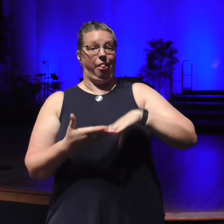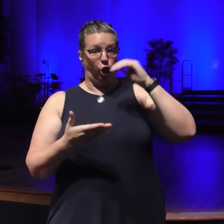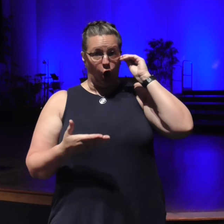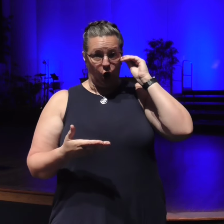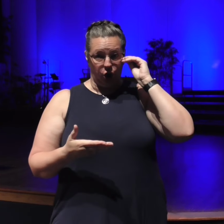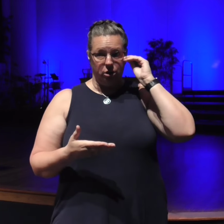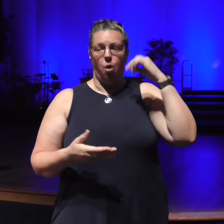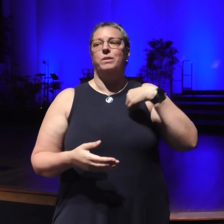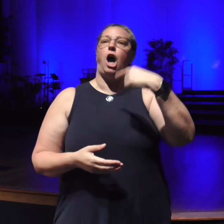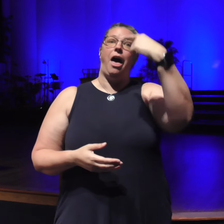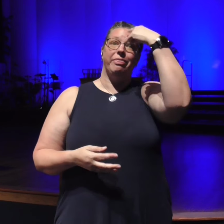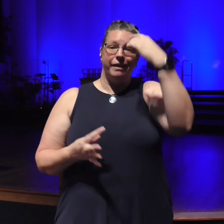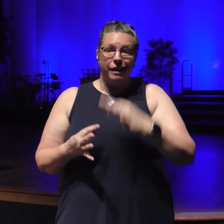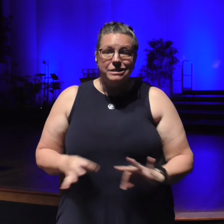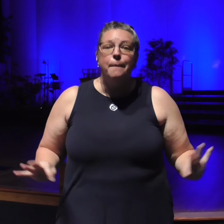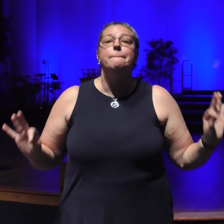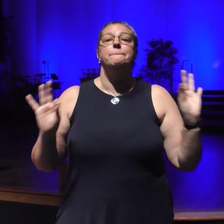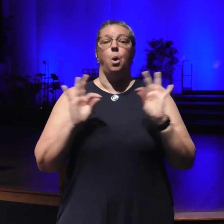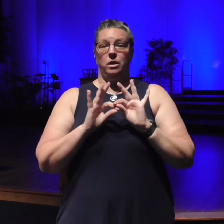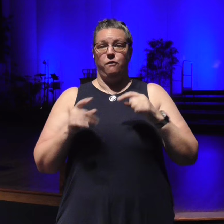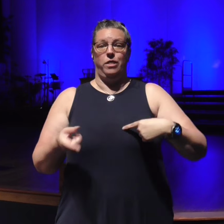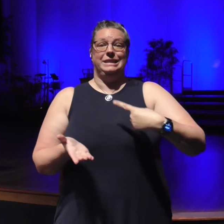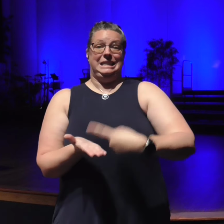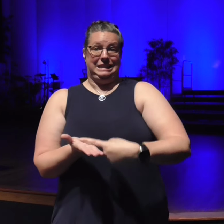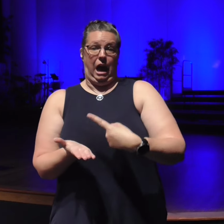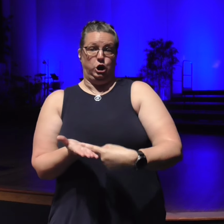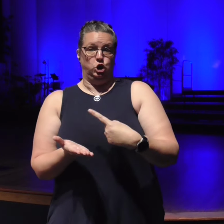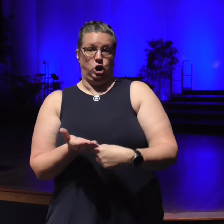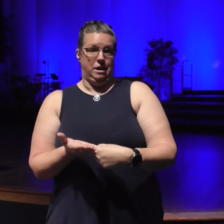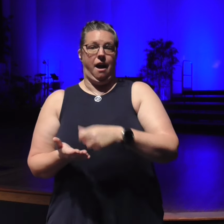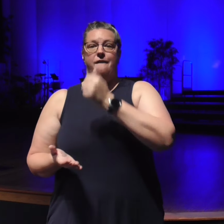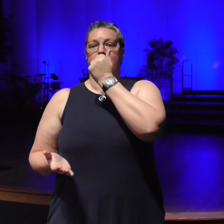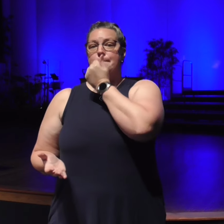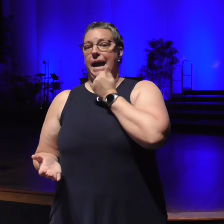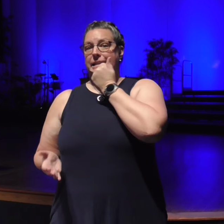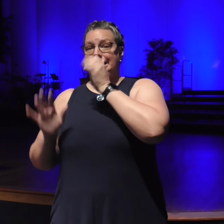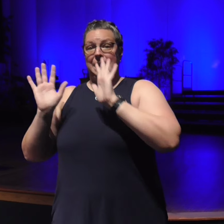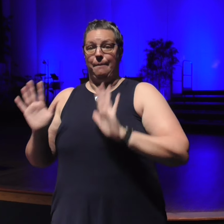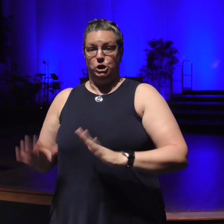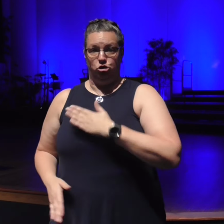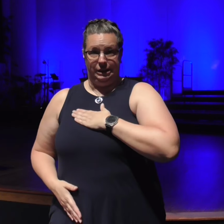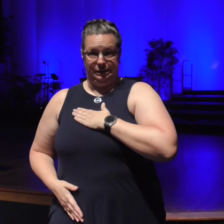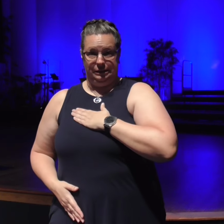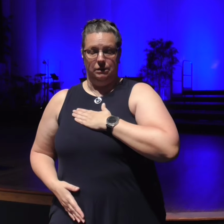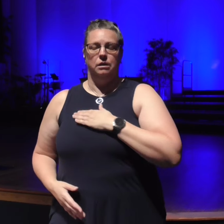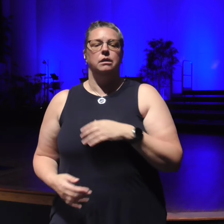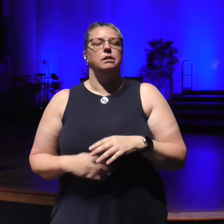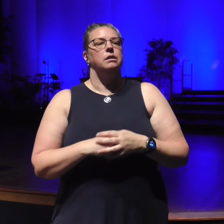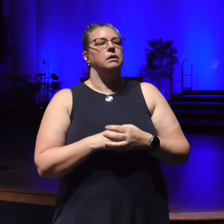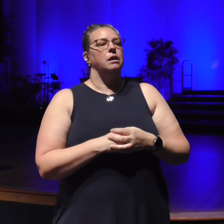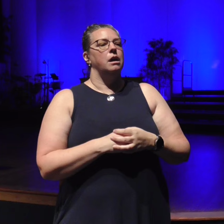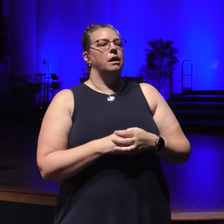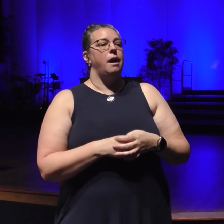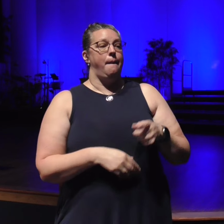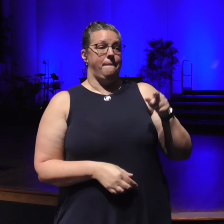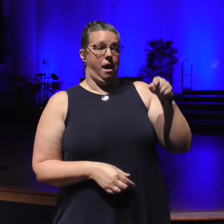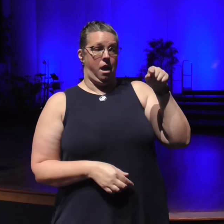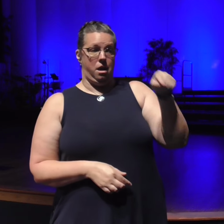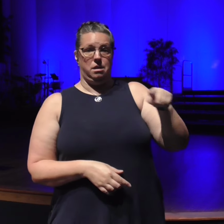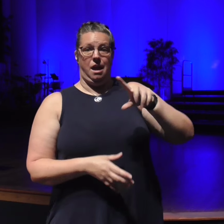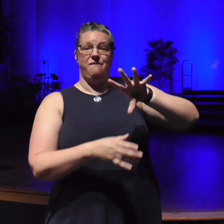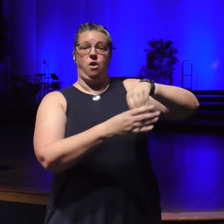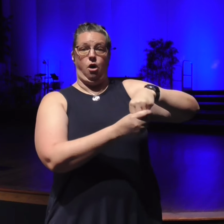learned, which I think is so important for this discussion of the tapestry, is that by being in